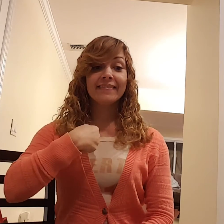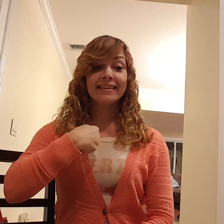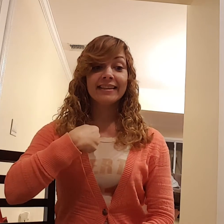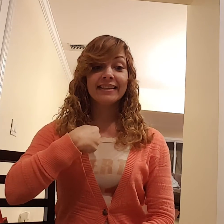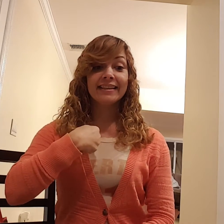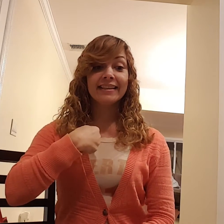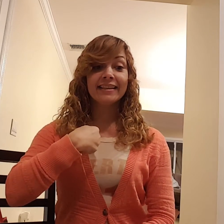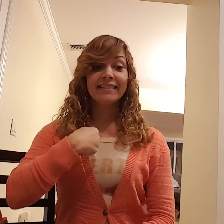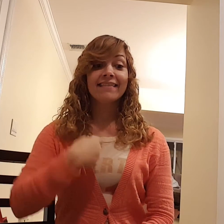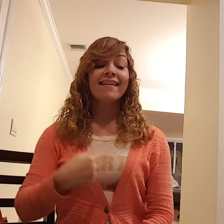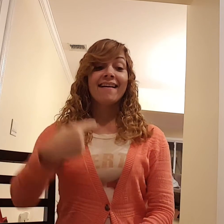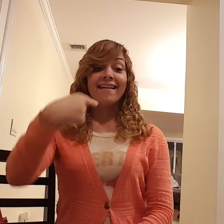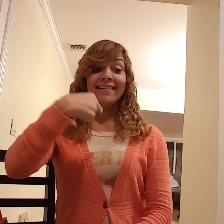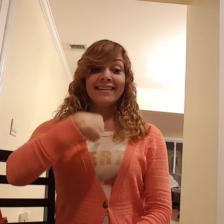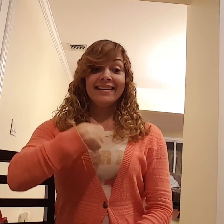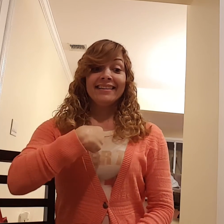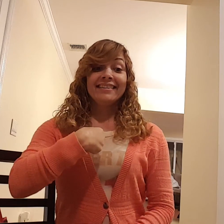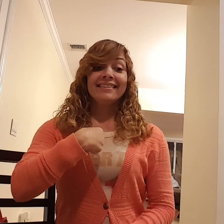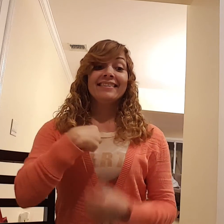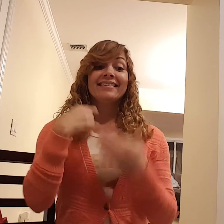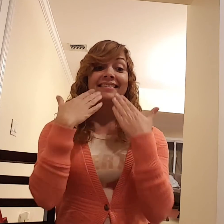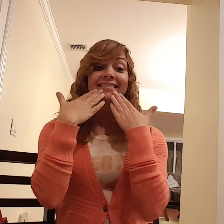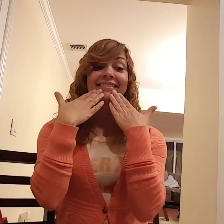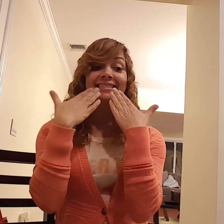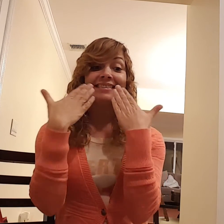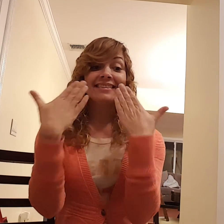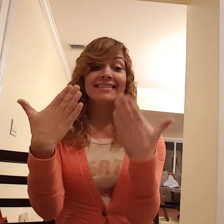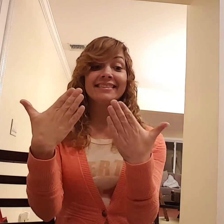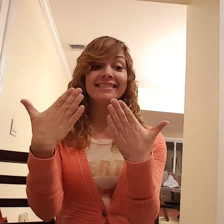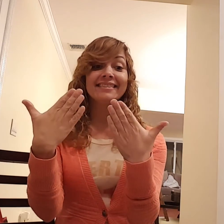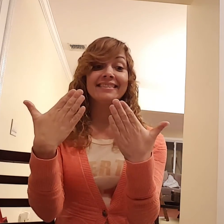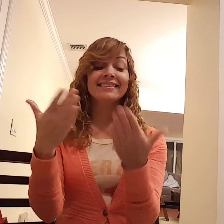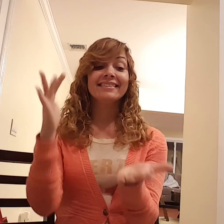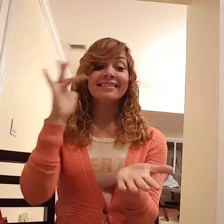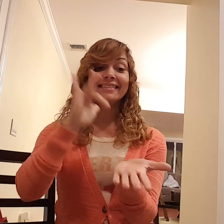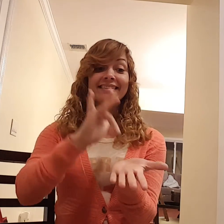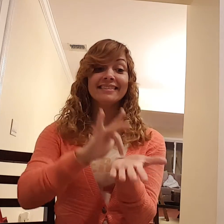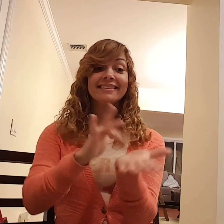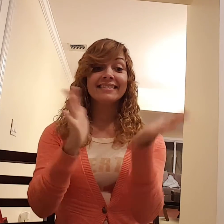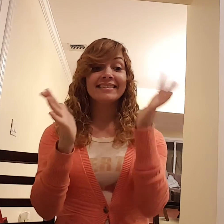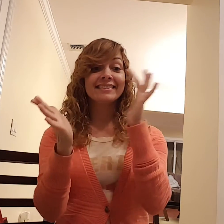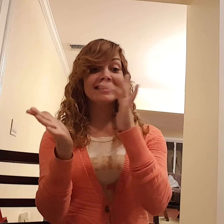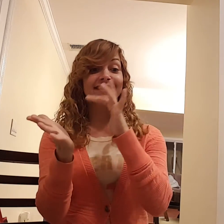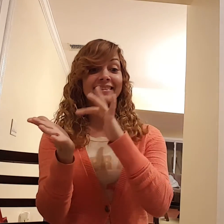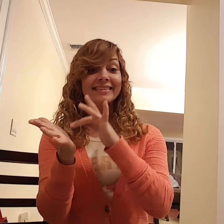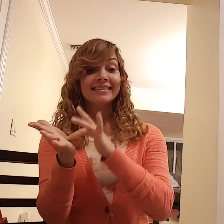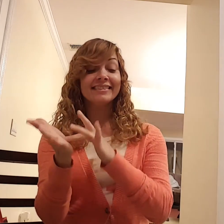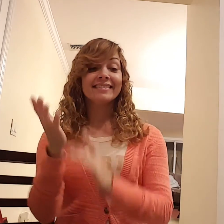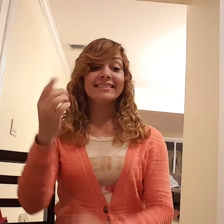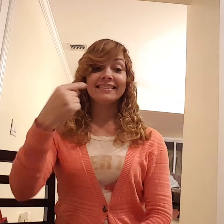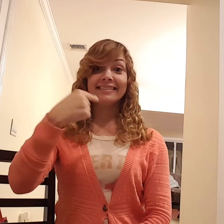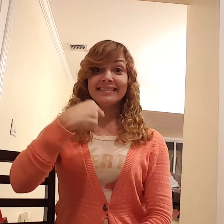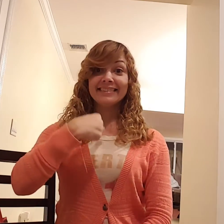me, how I thank you. Jesus, I